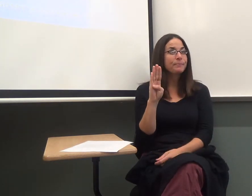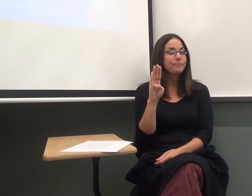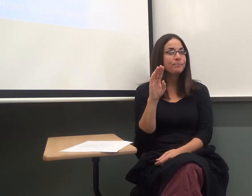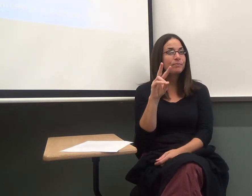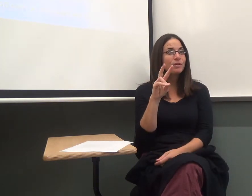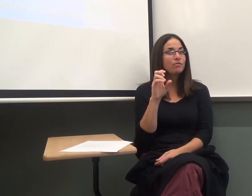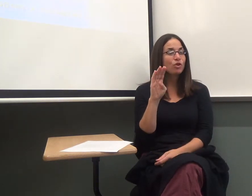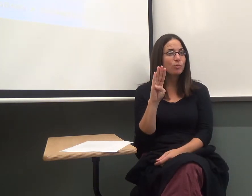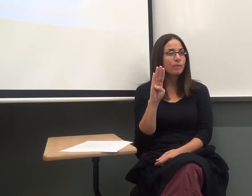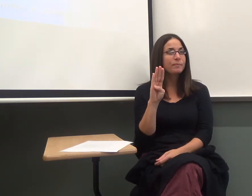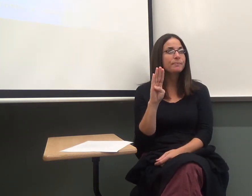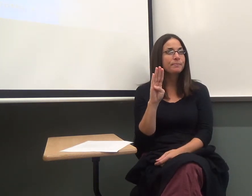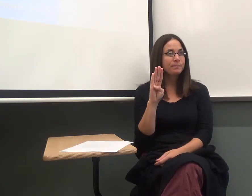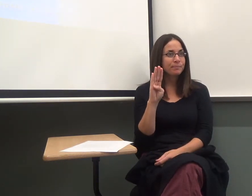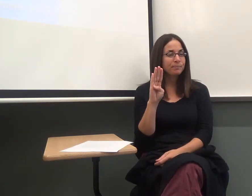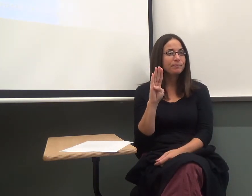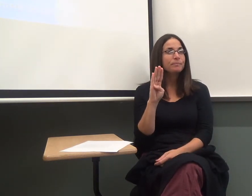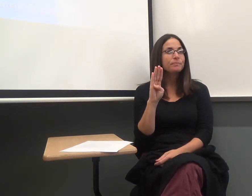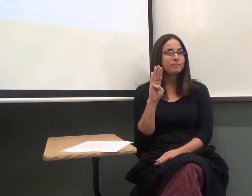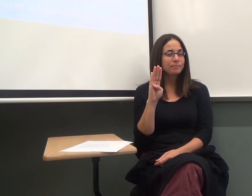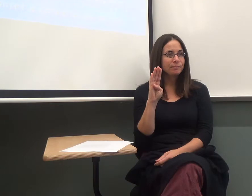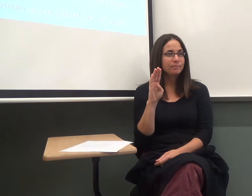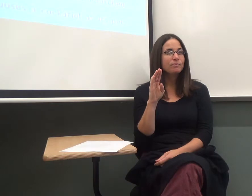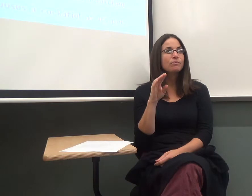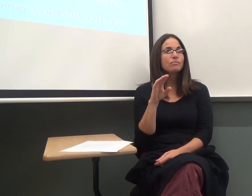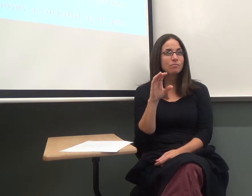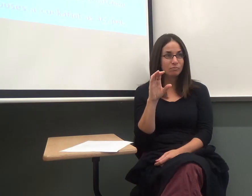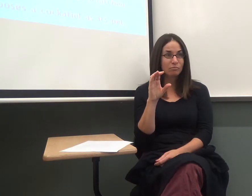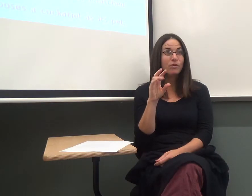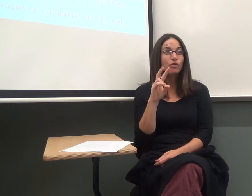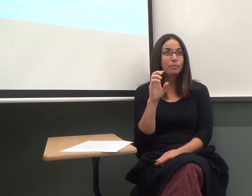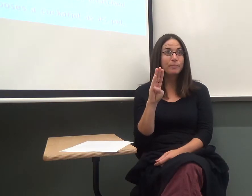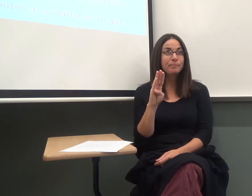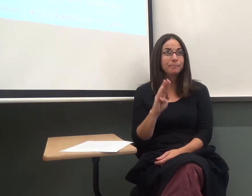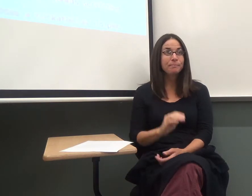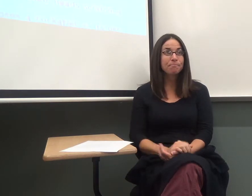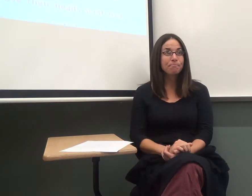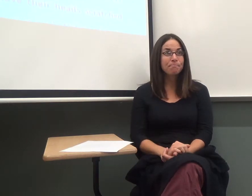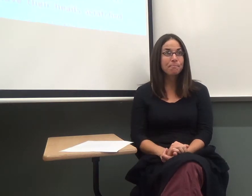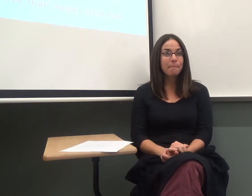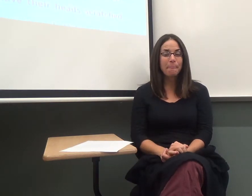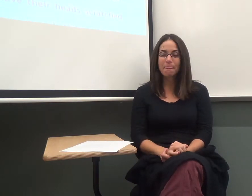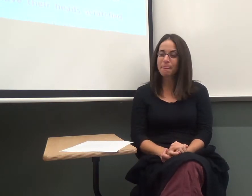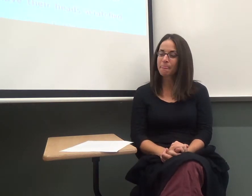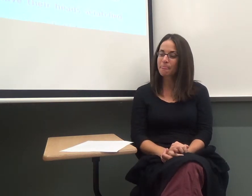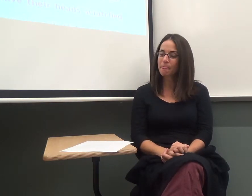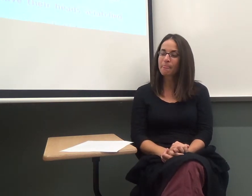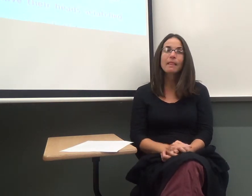past tense, isn't it? Yes. So it's a ED. verb. It's a verb. Good. Everybody take a deep breath.